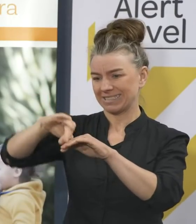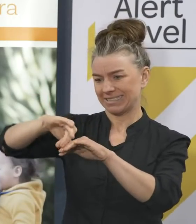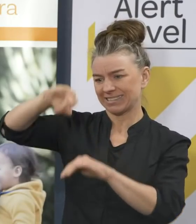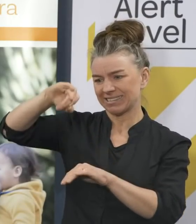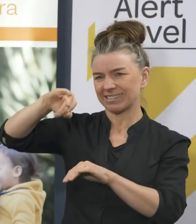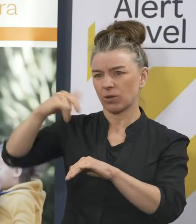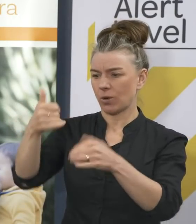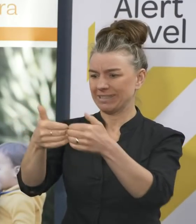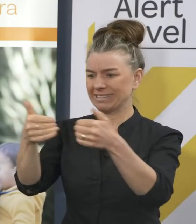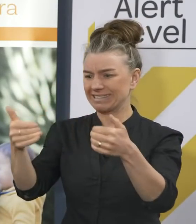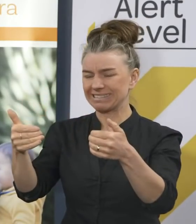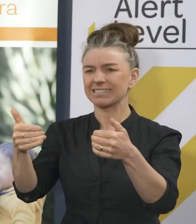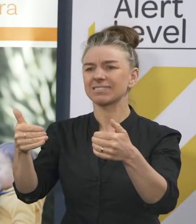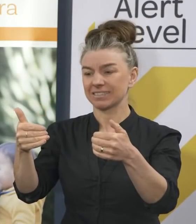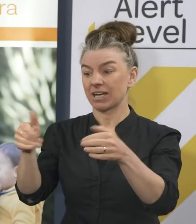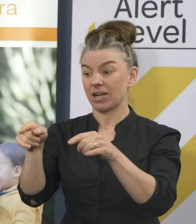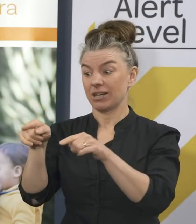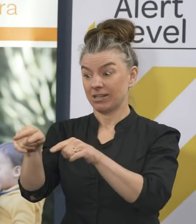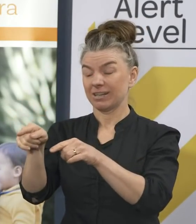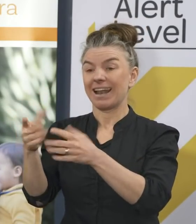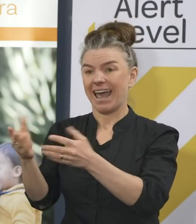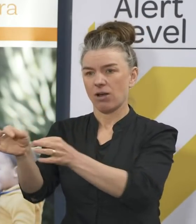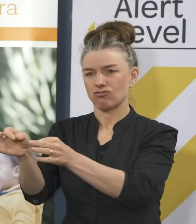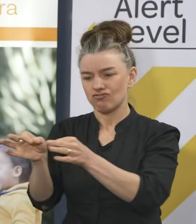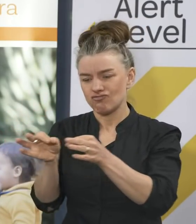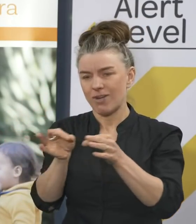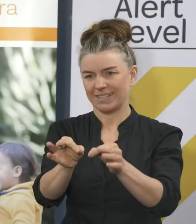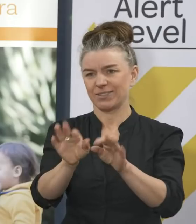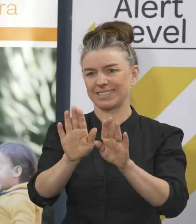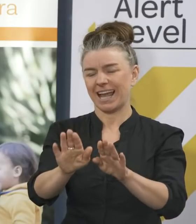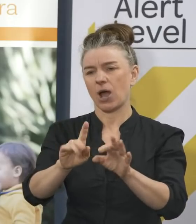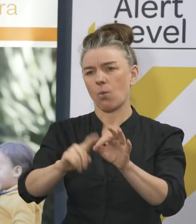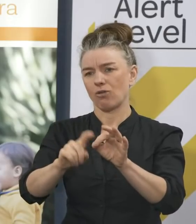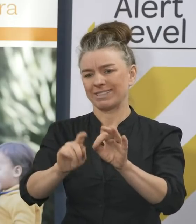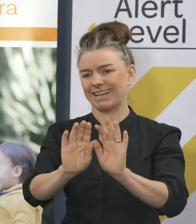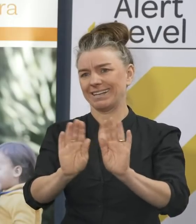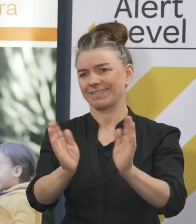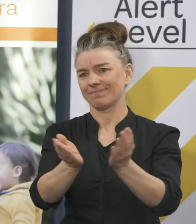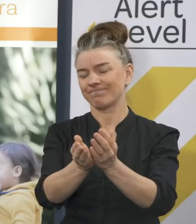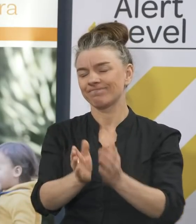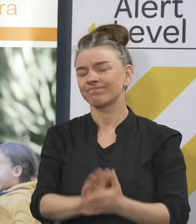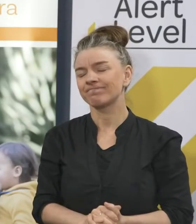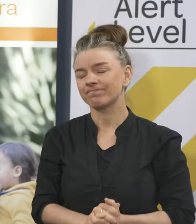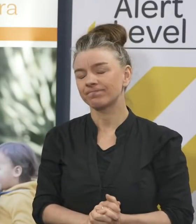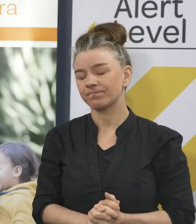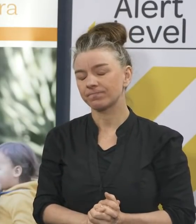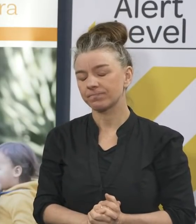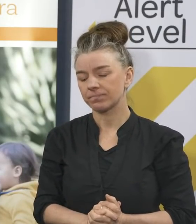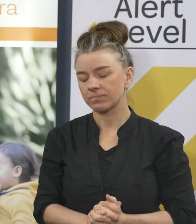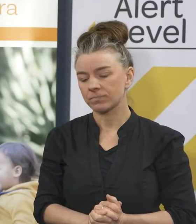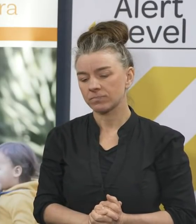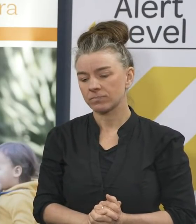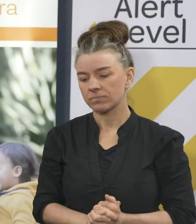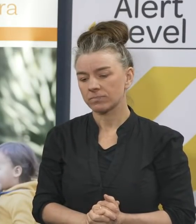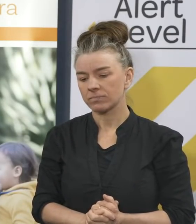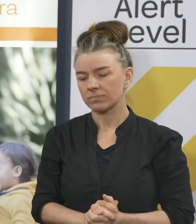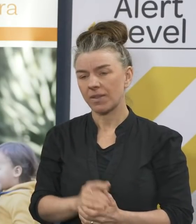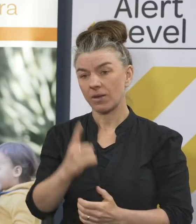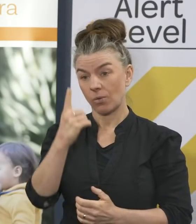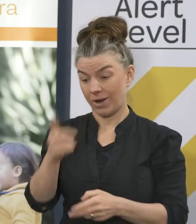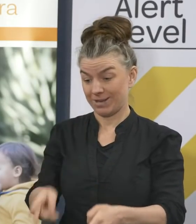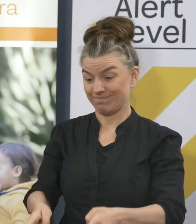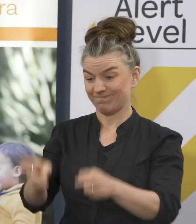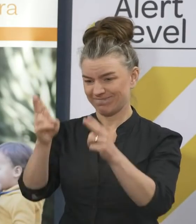will be transferred and managed there for the rest of their stay. It's been previously assessed as a